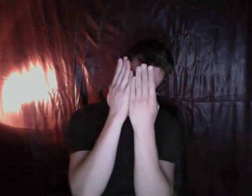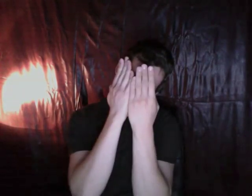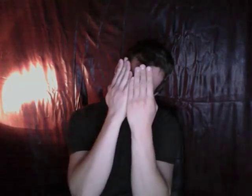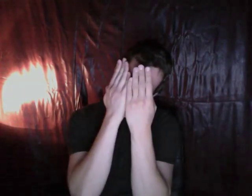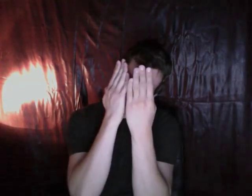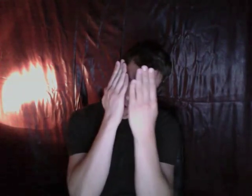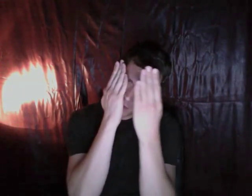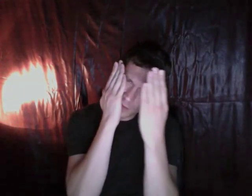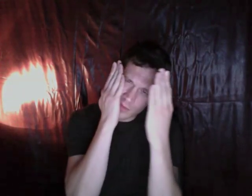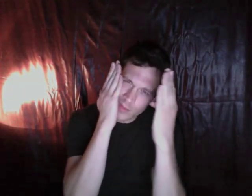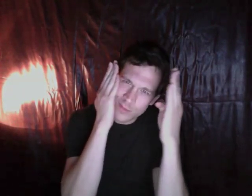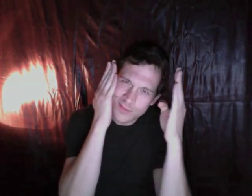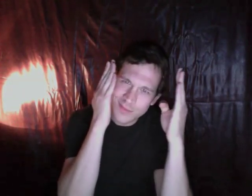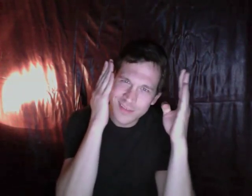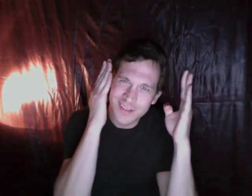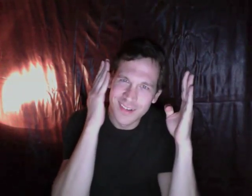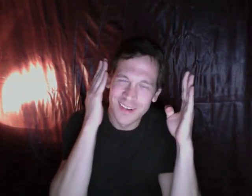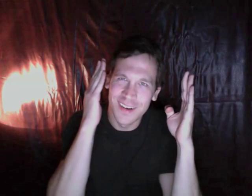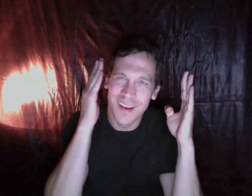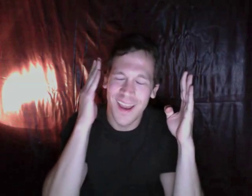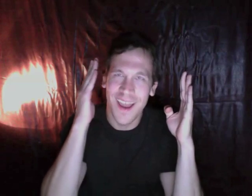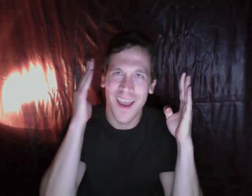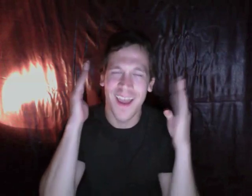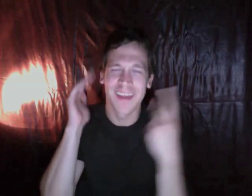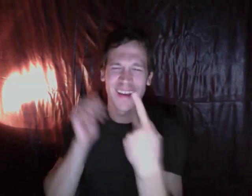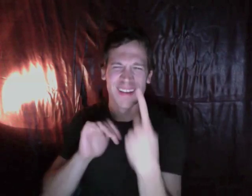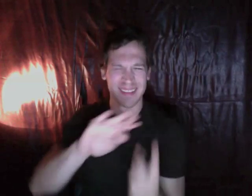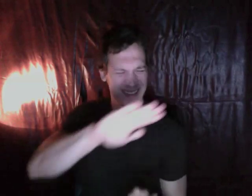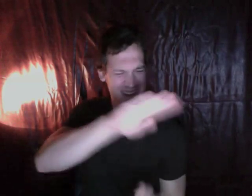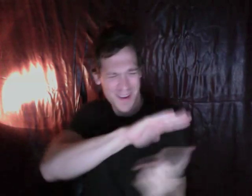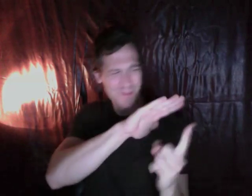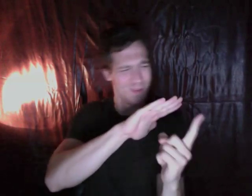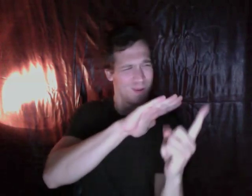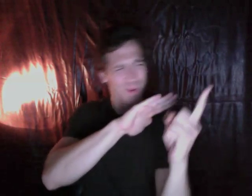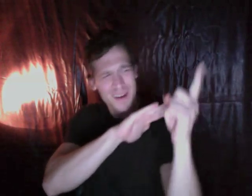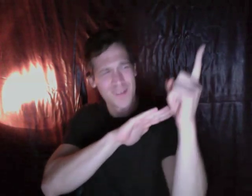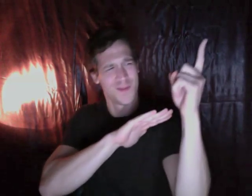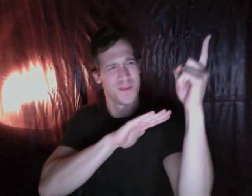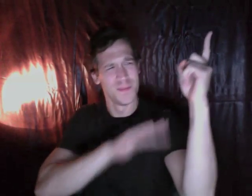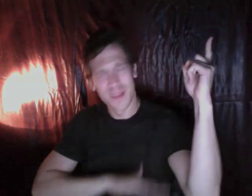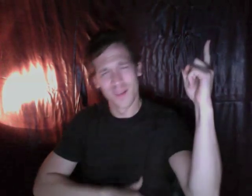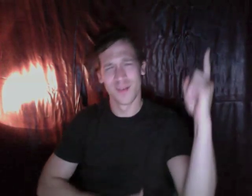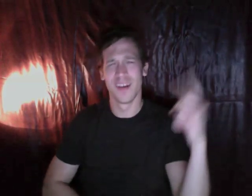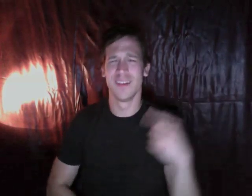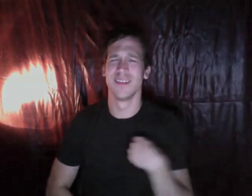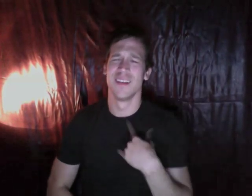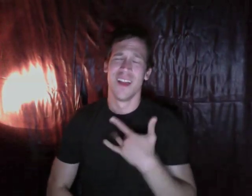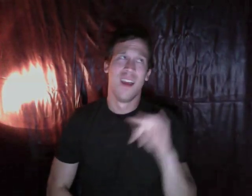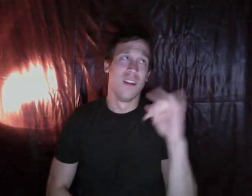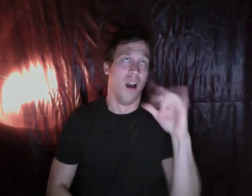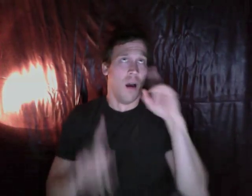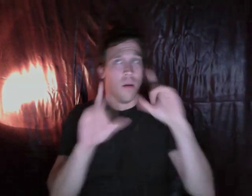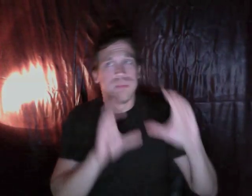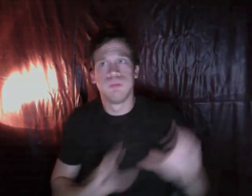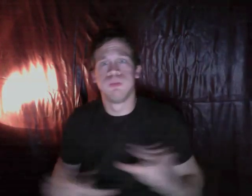Leave my door open just a crack. Please stay away from here. Cause I feel like such an